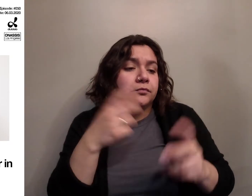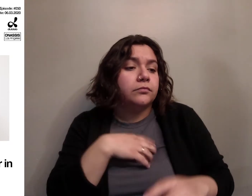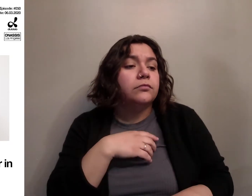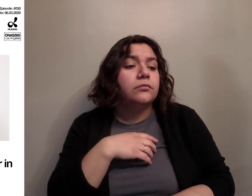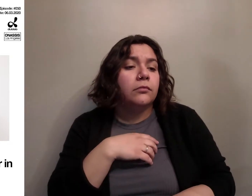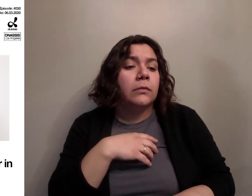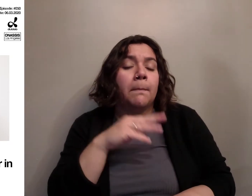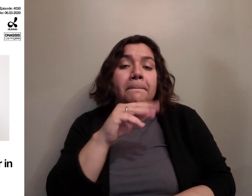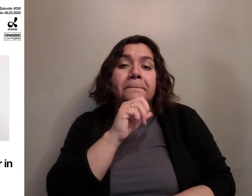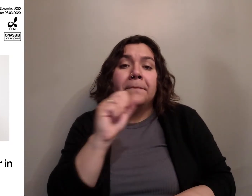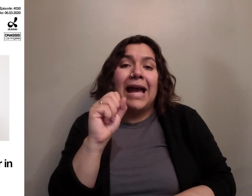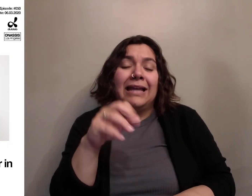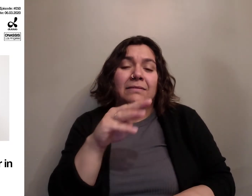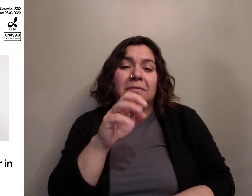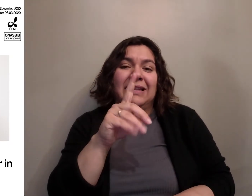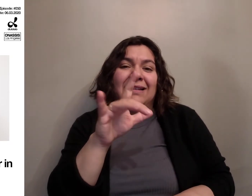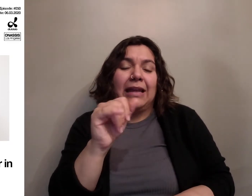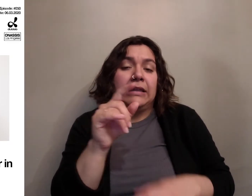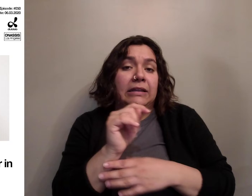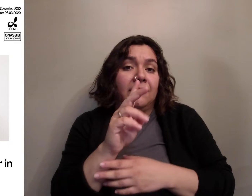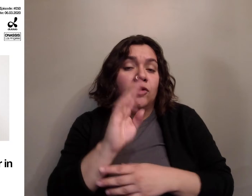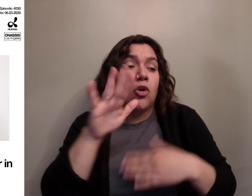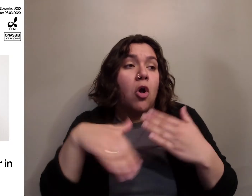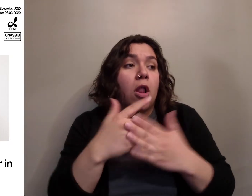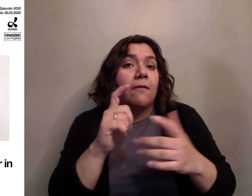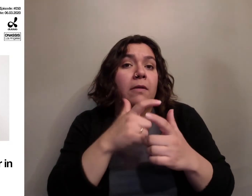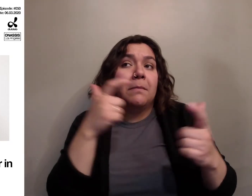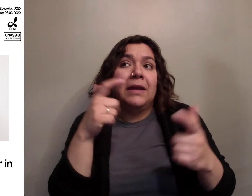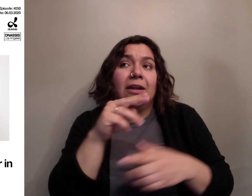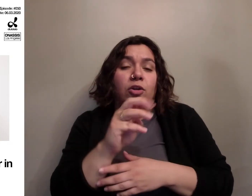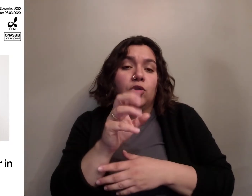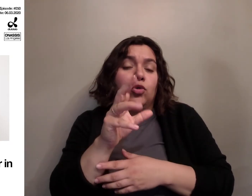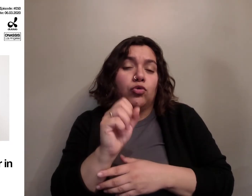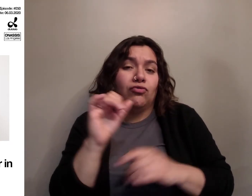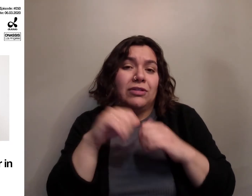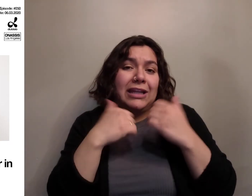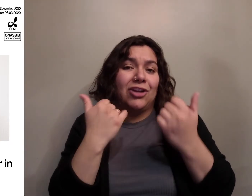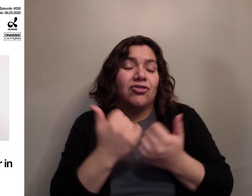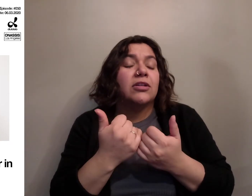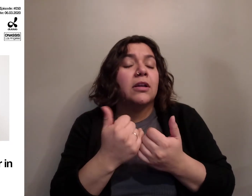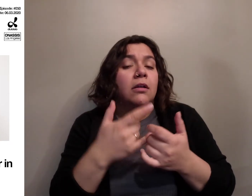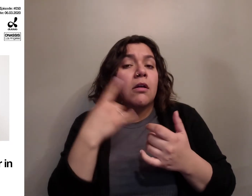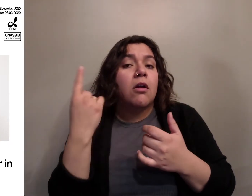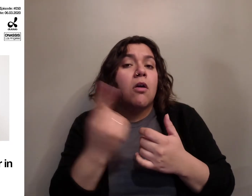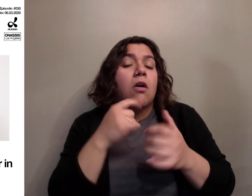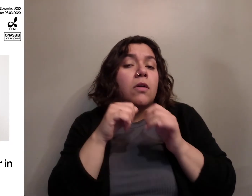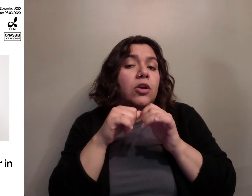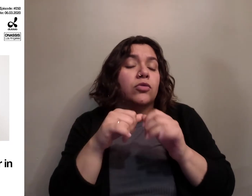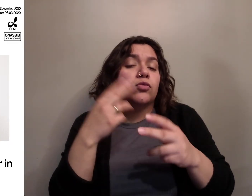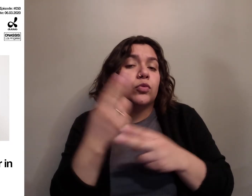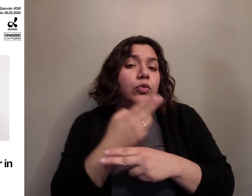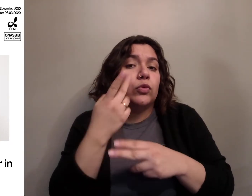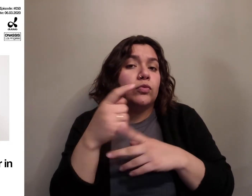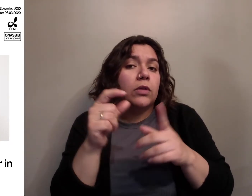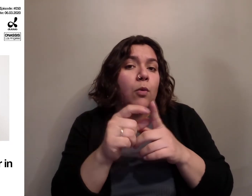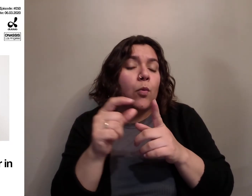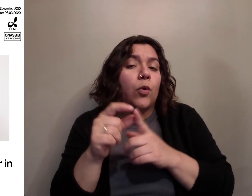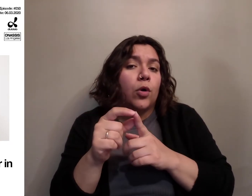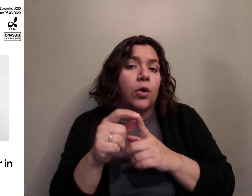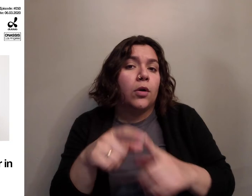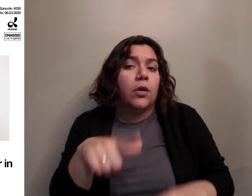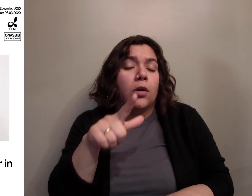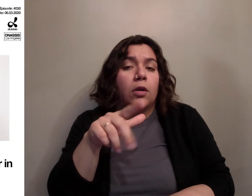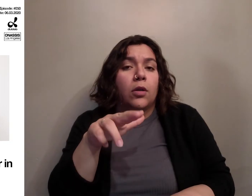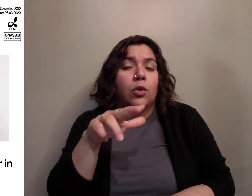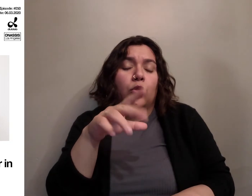Luther King, where he writes, "The mass media, television, and all the major news agencies